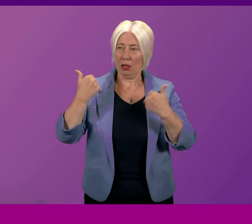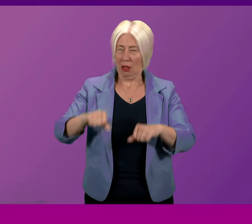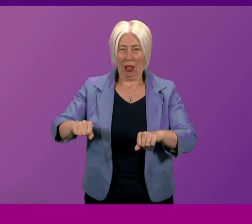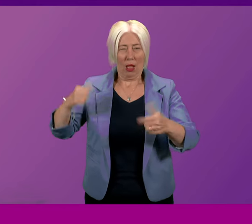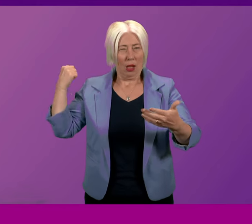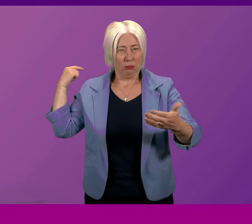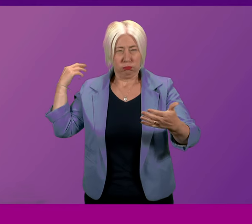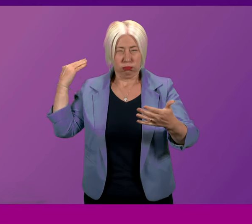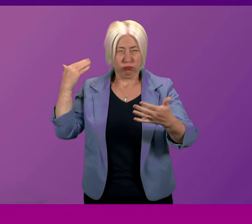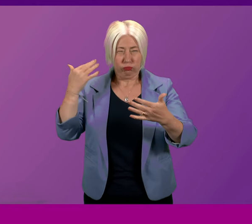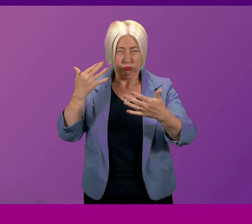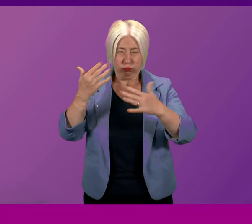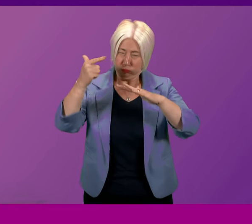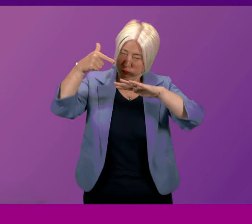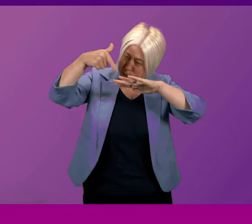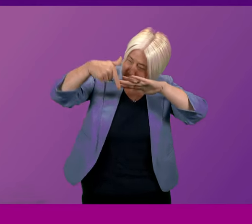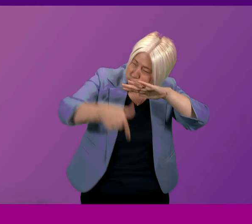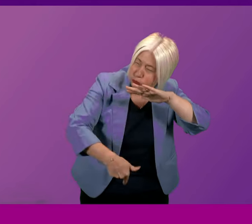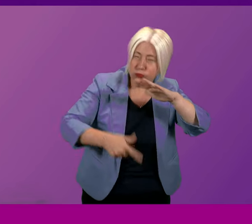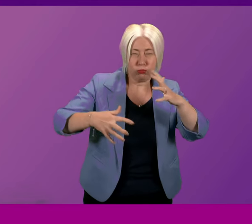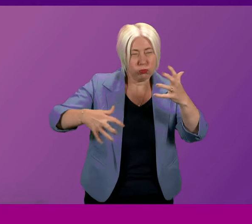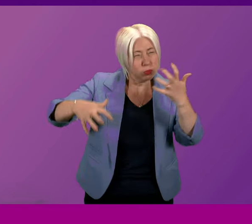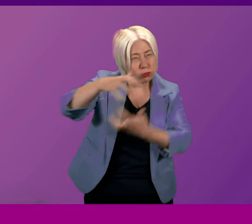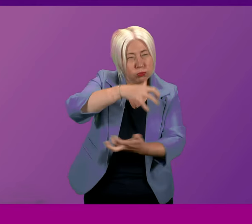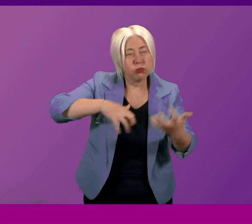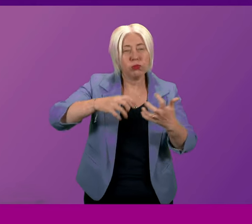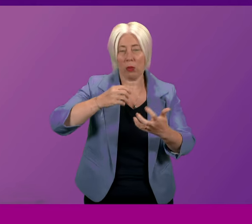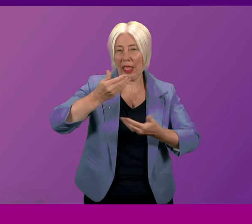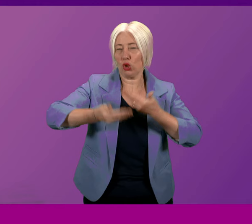complex story which we have shared over many centuries.